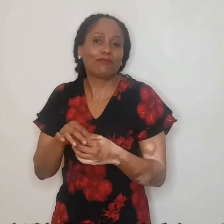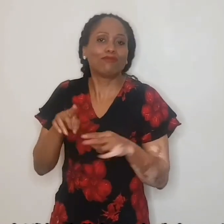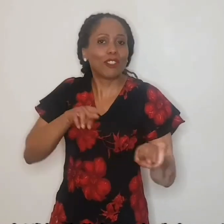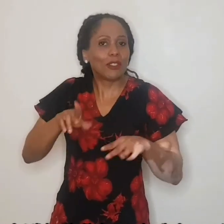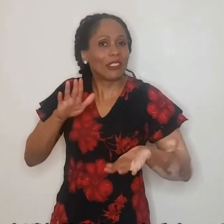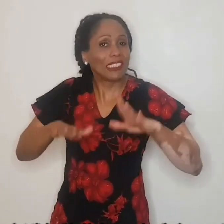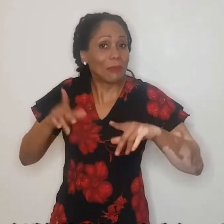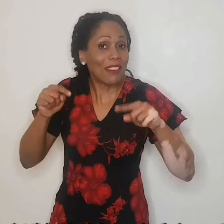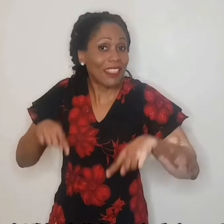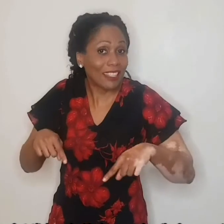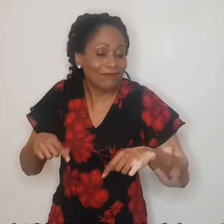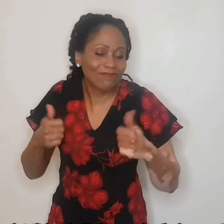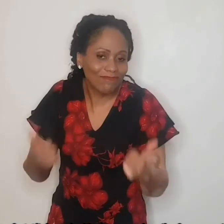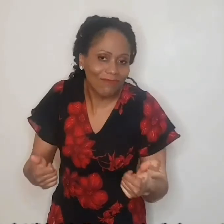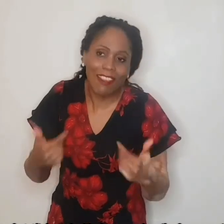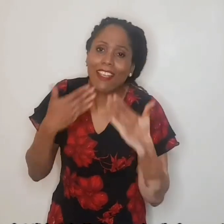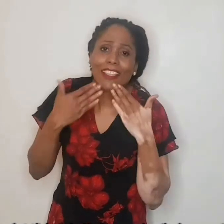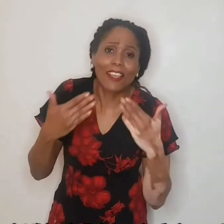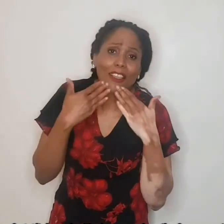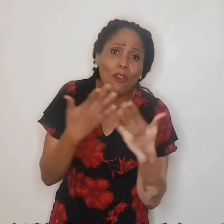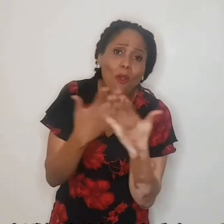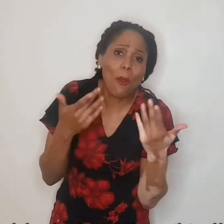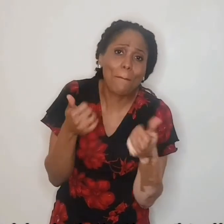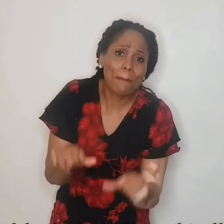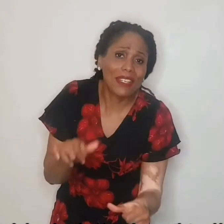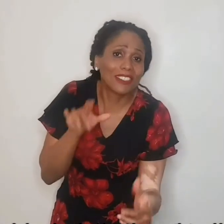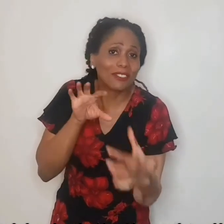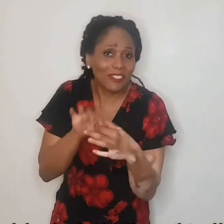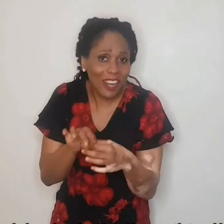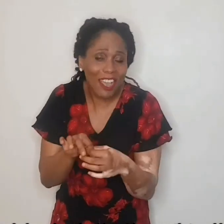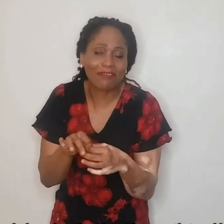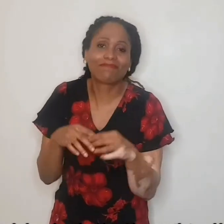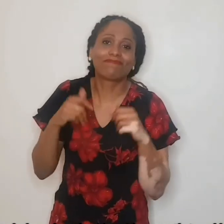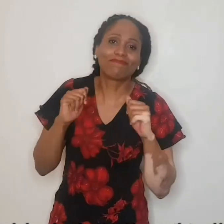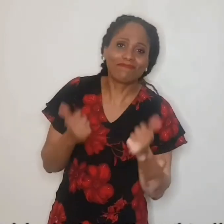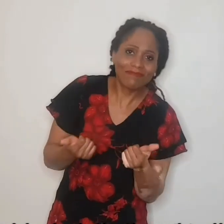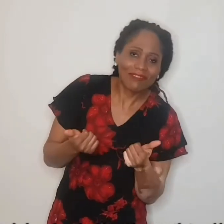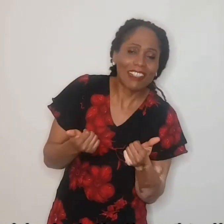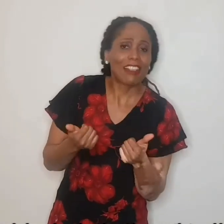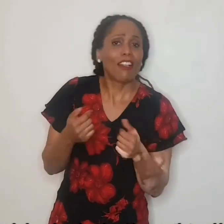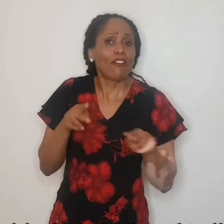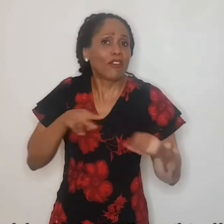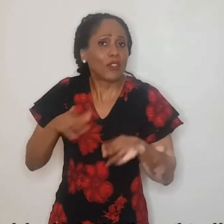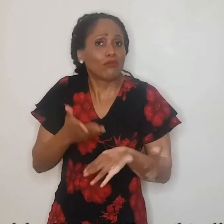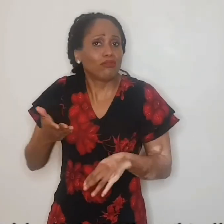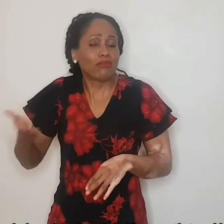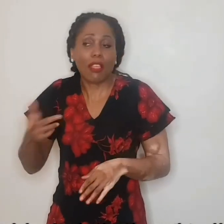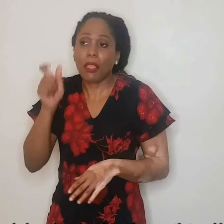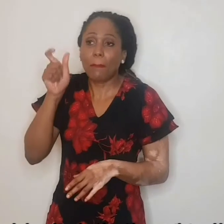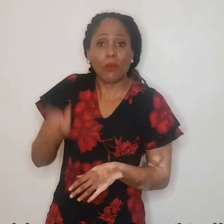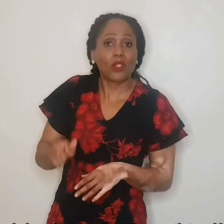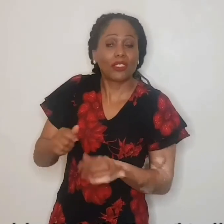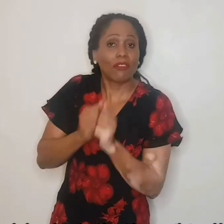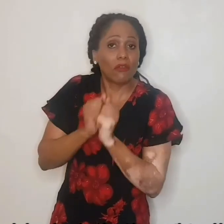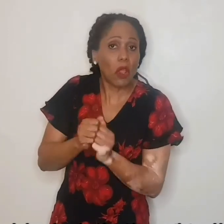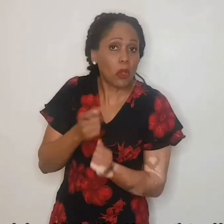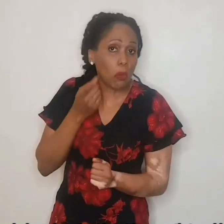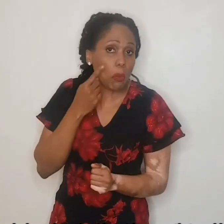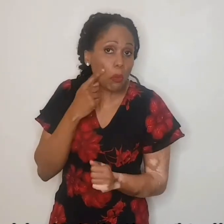for more videos like this. Thank you to all those who have. Share the video with anyone that would